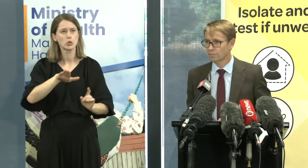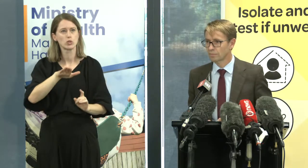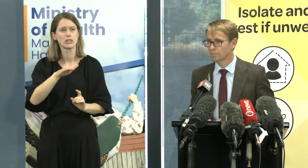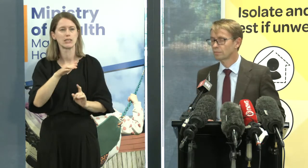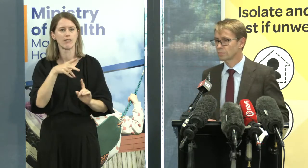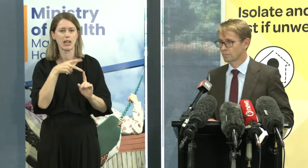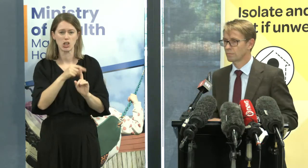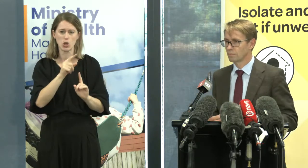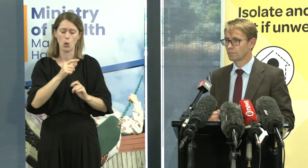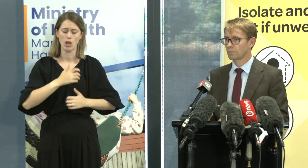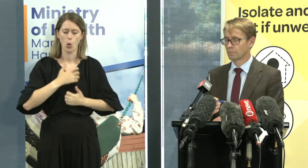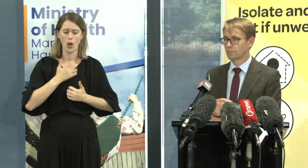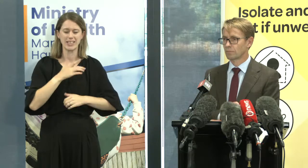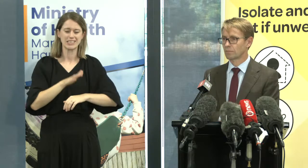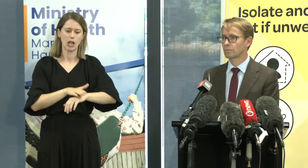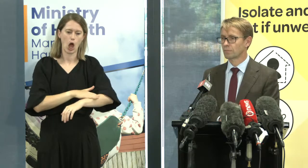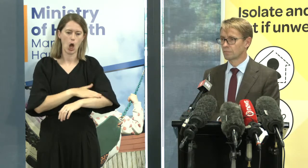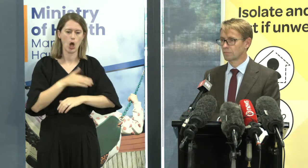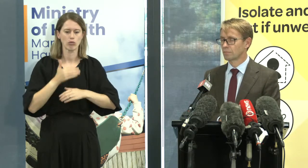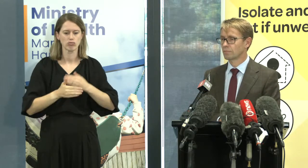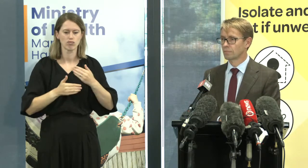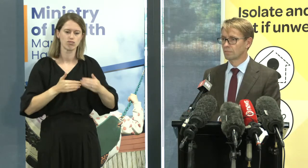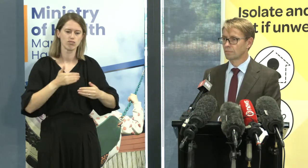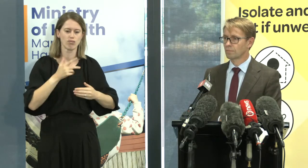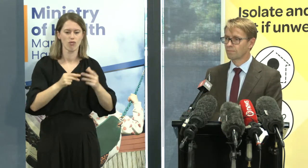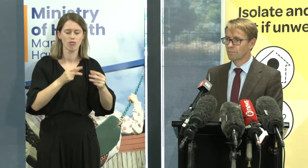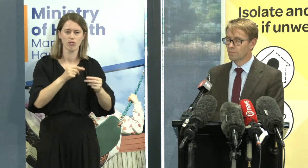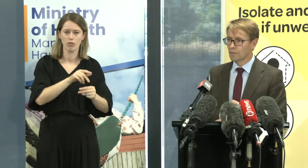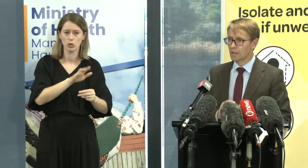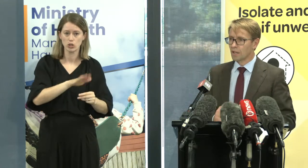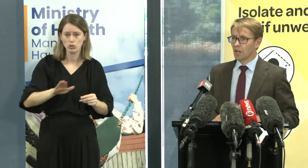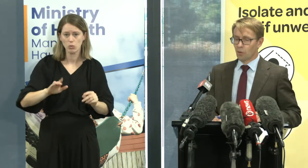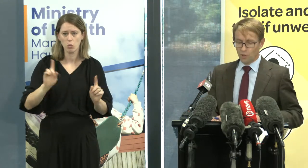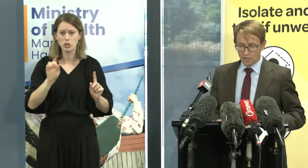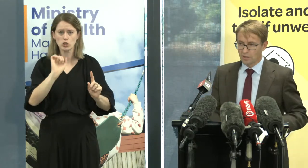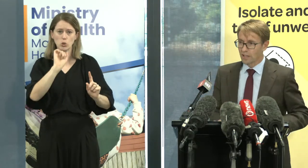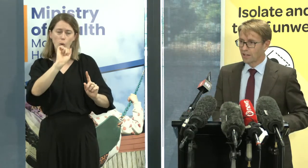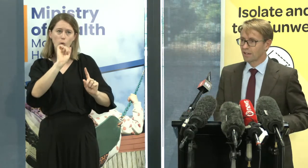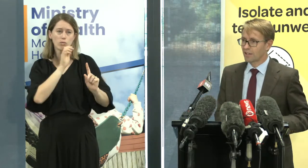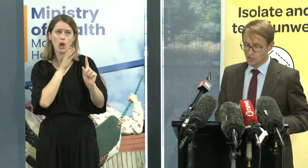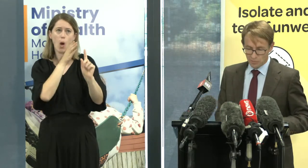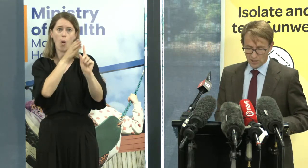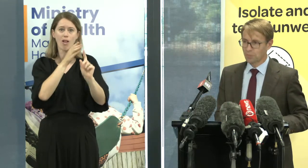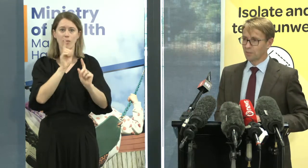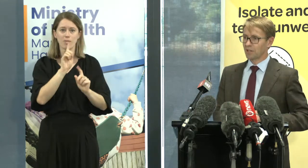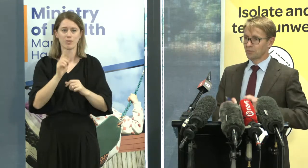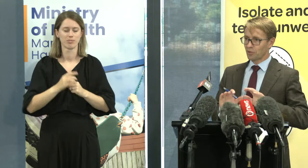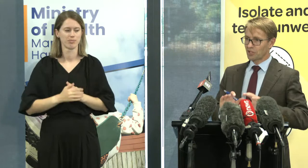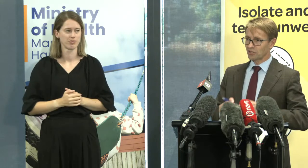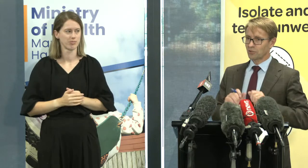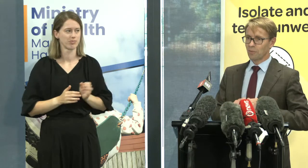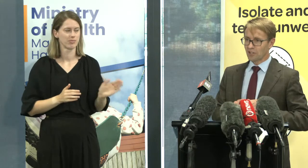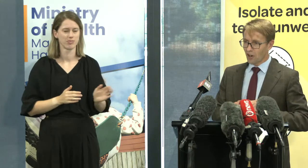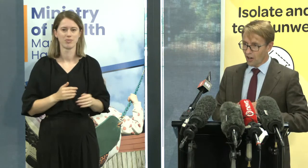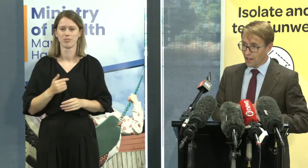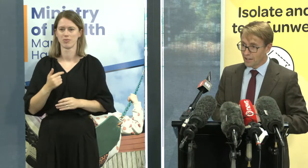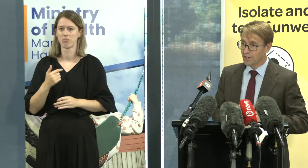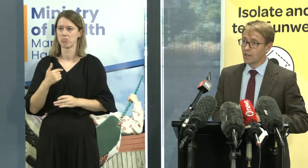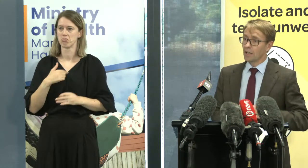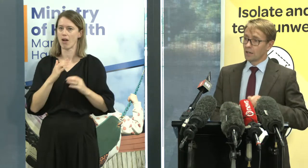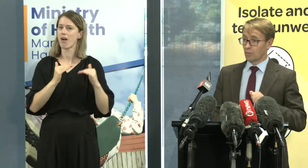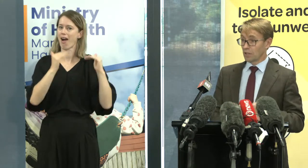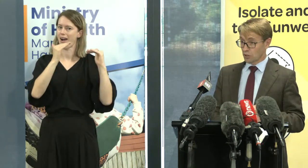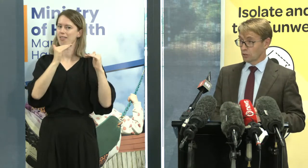at the moment, and what are your aspirations for that rollout? Well, as you might expect, my aspirations remain